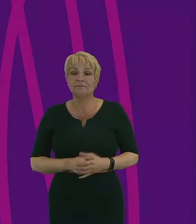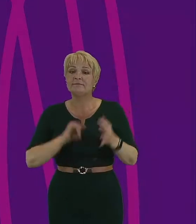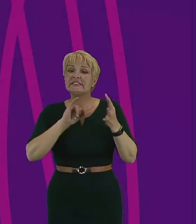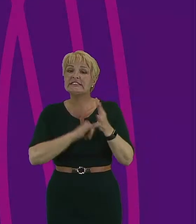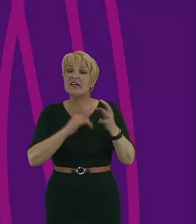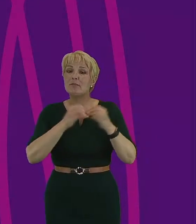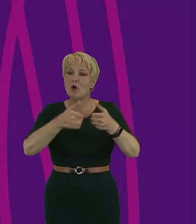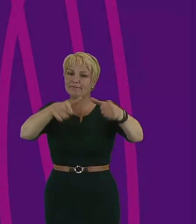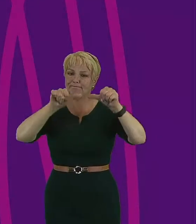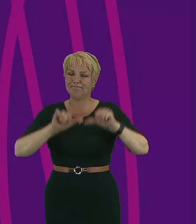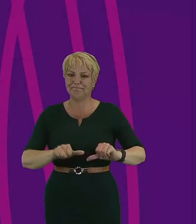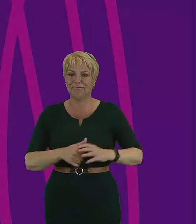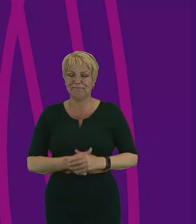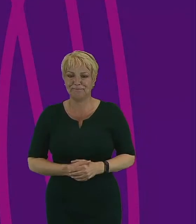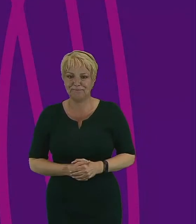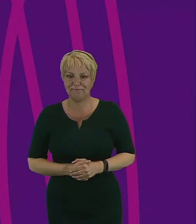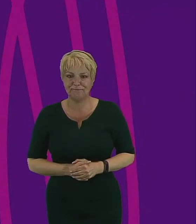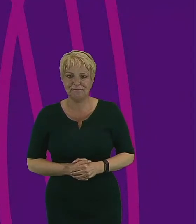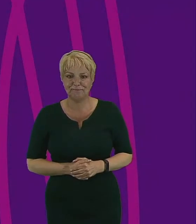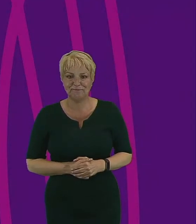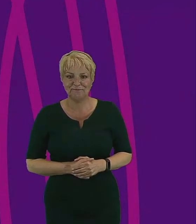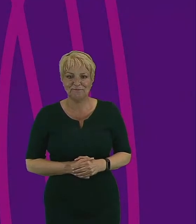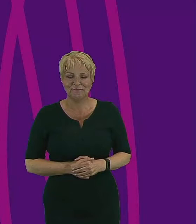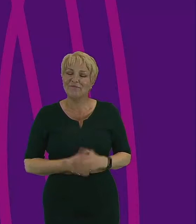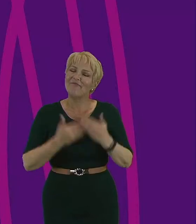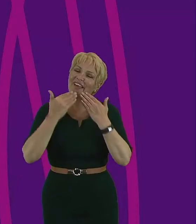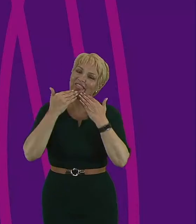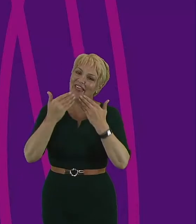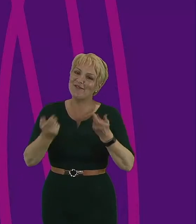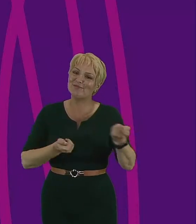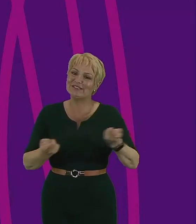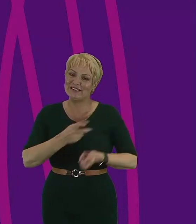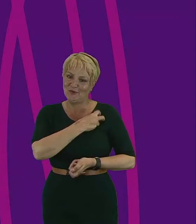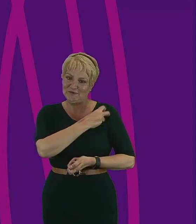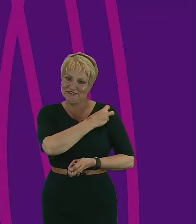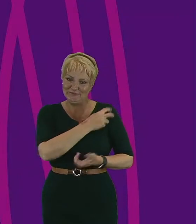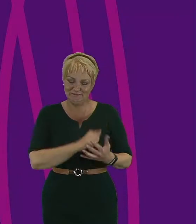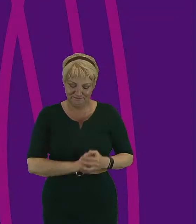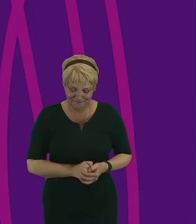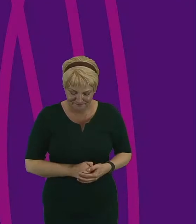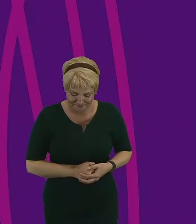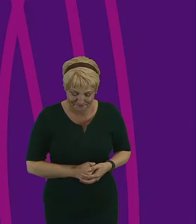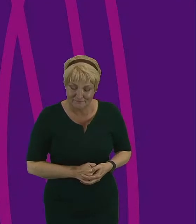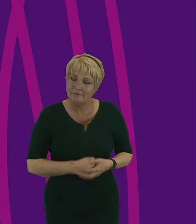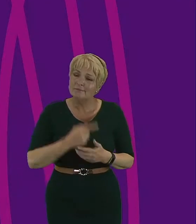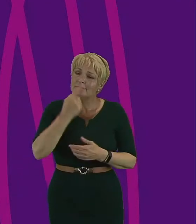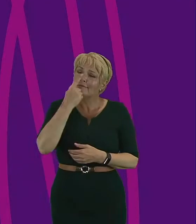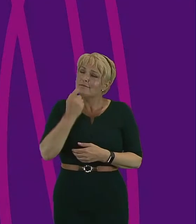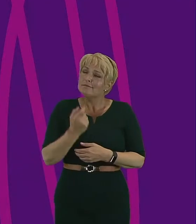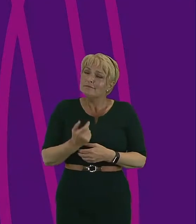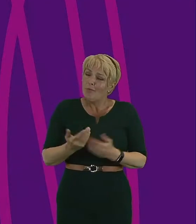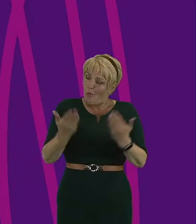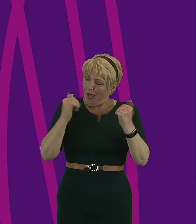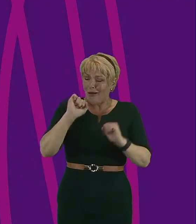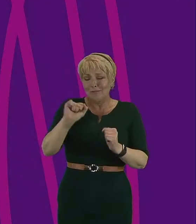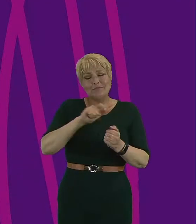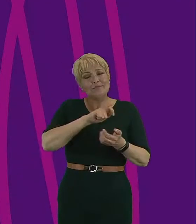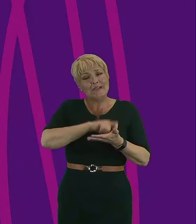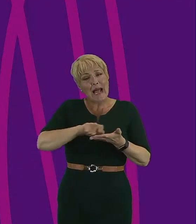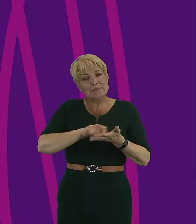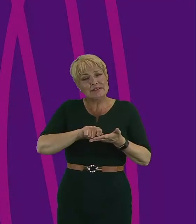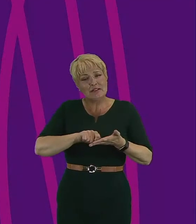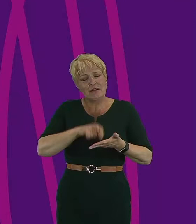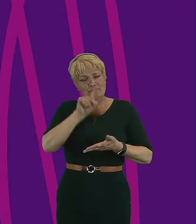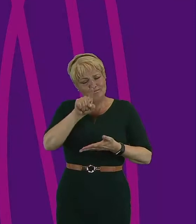followed by Mark Ruskell. Thank you, Presiding Officer. Can I welcome the reference by the Cabinet Secretary of the importance of children's rights